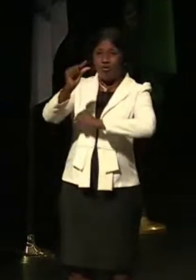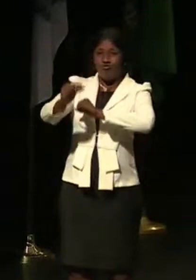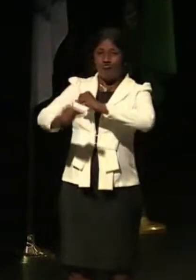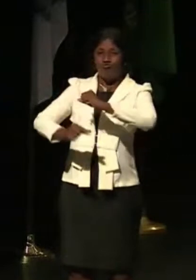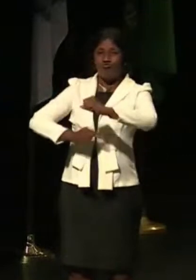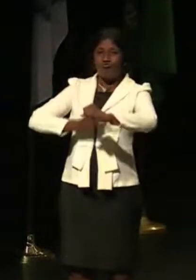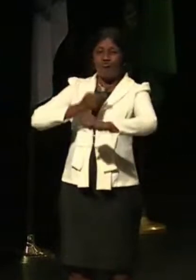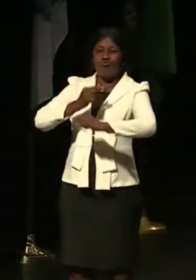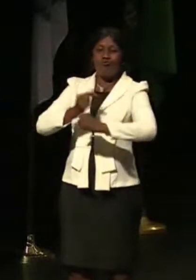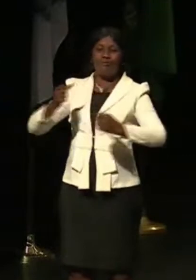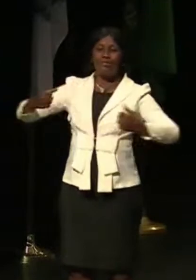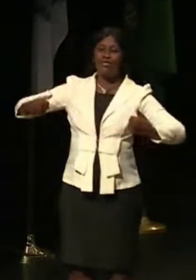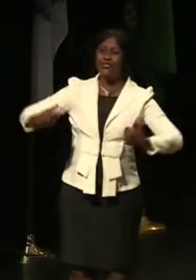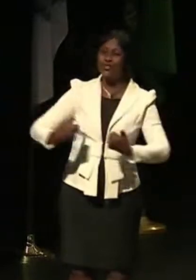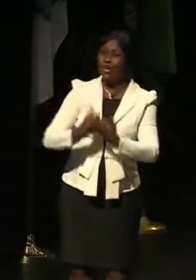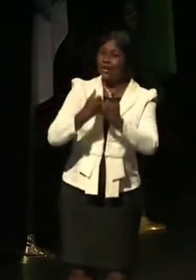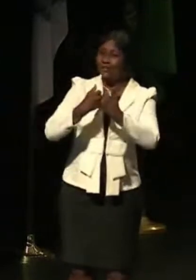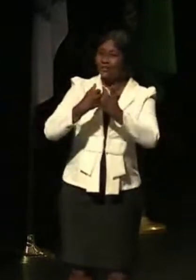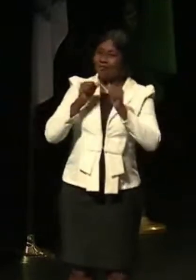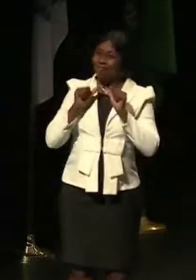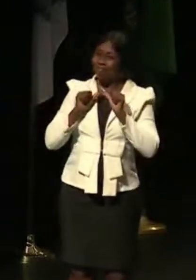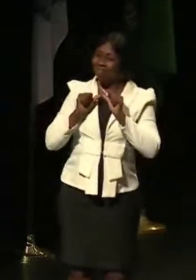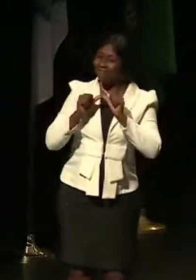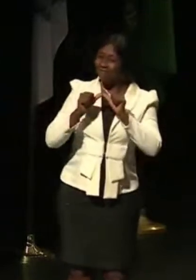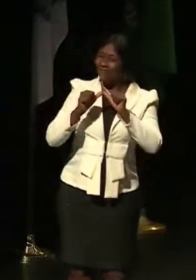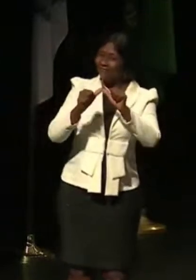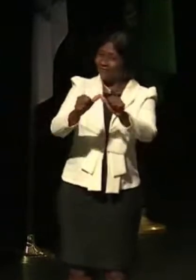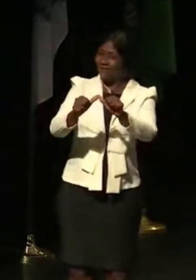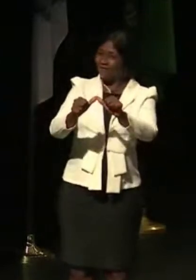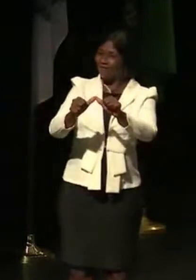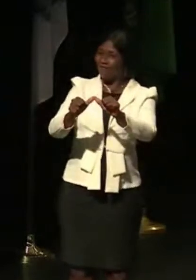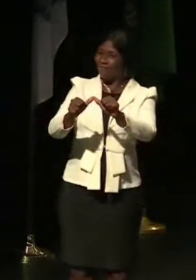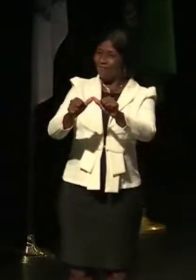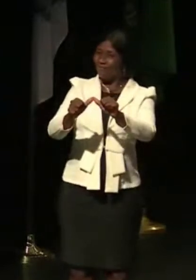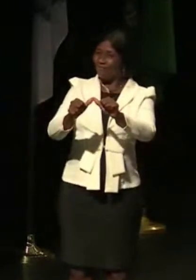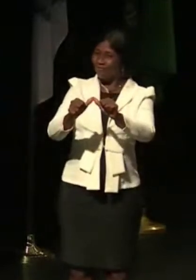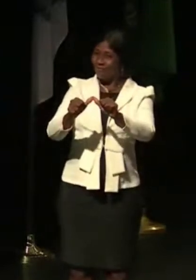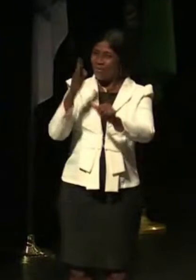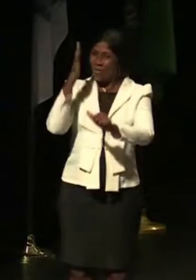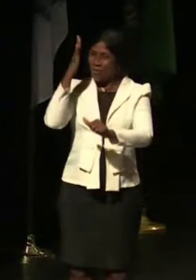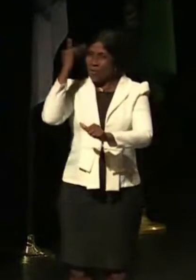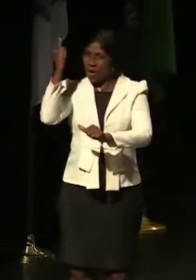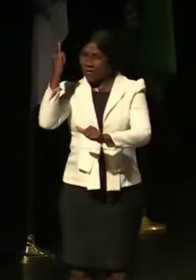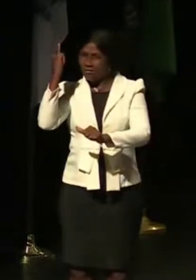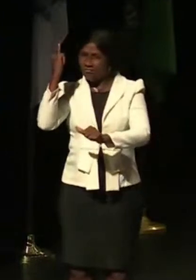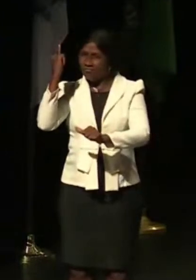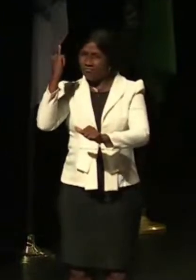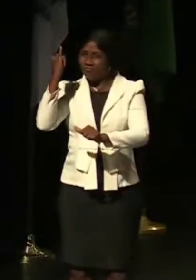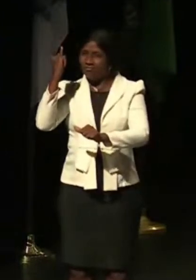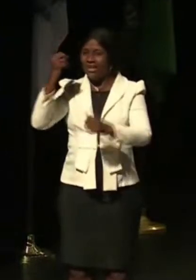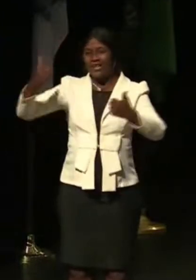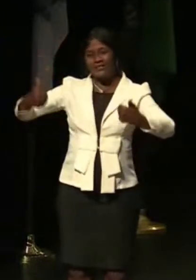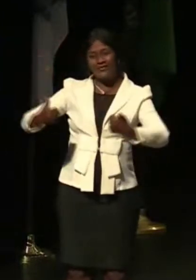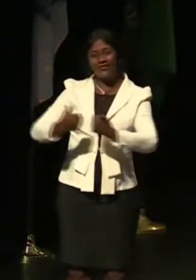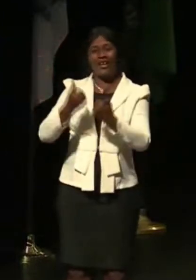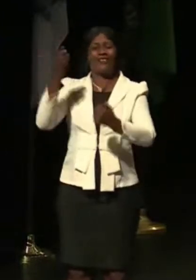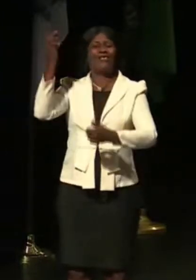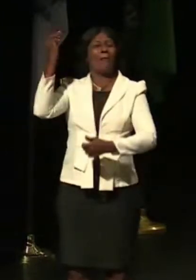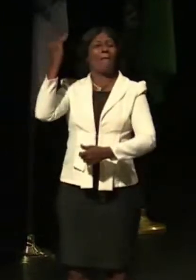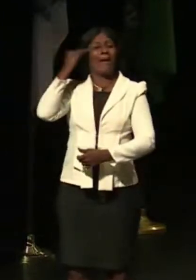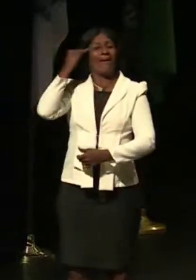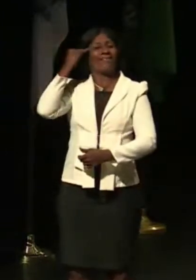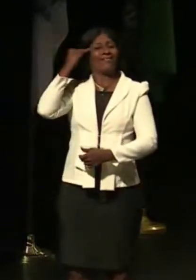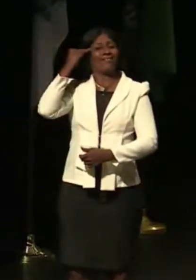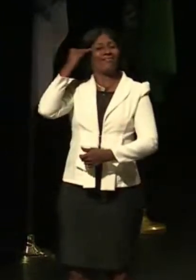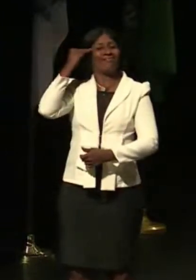because we have overplayed one dimension of the human, the mind, the rational dimension of the human. But